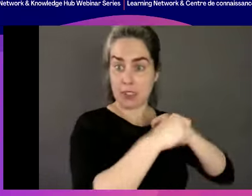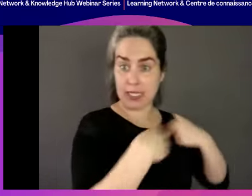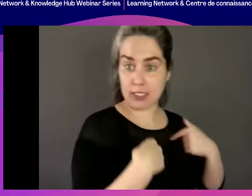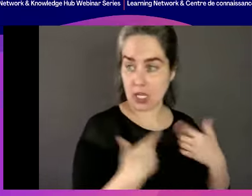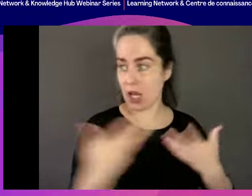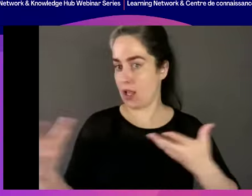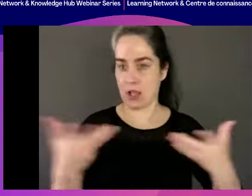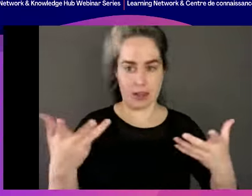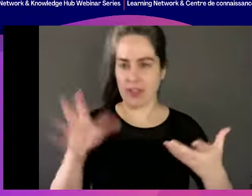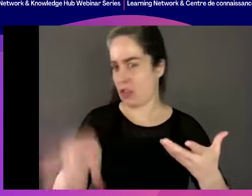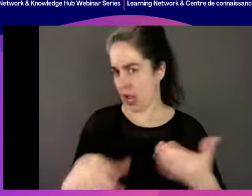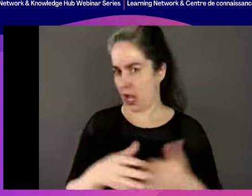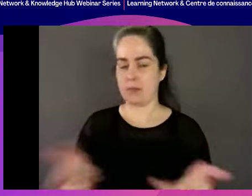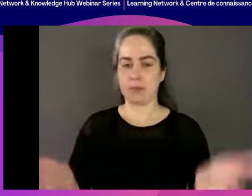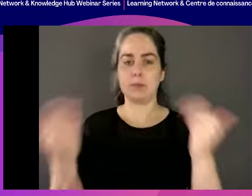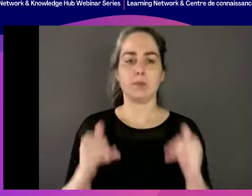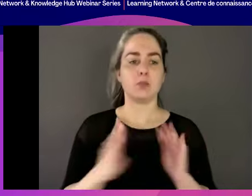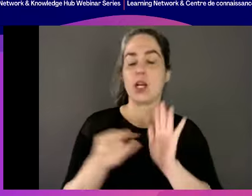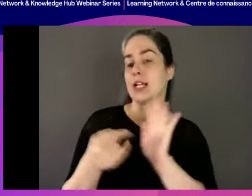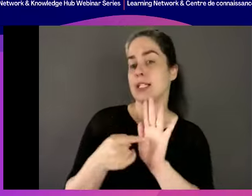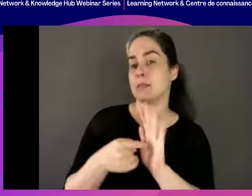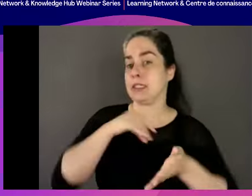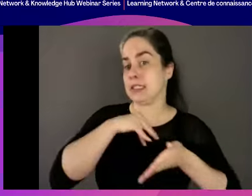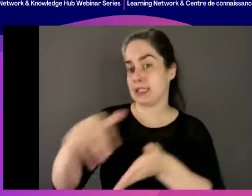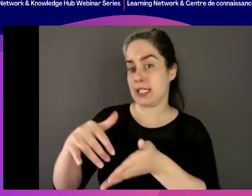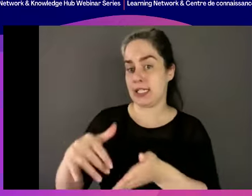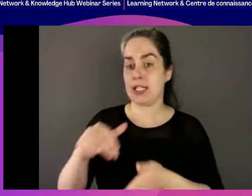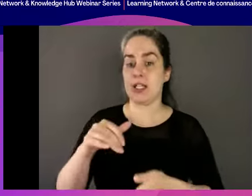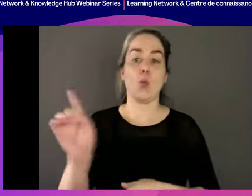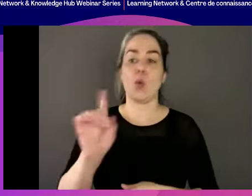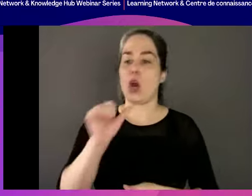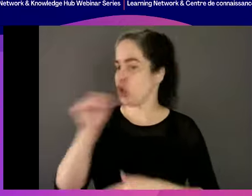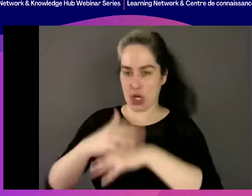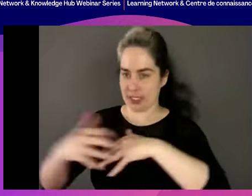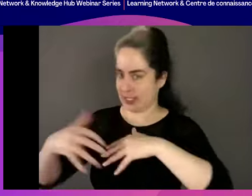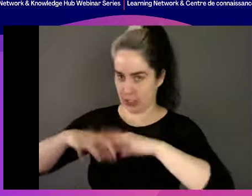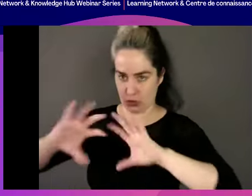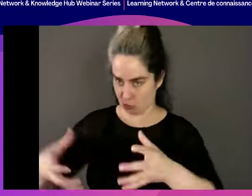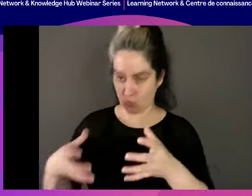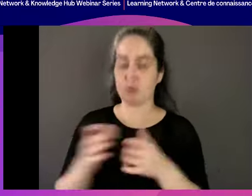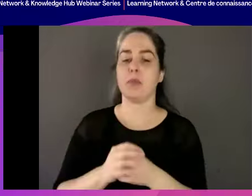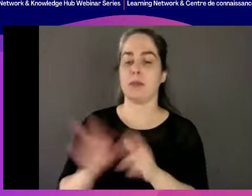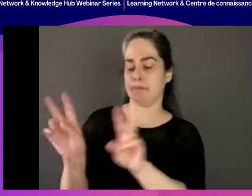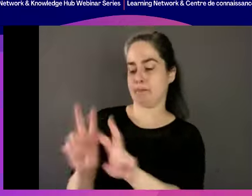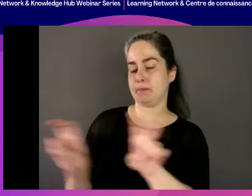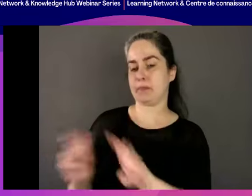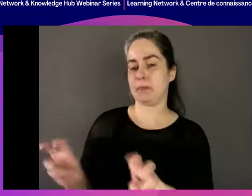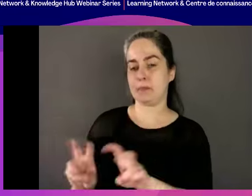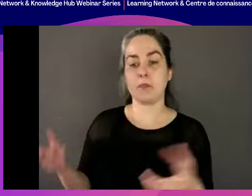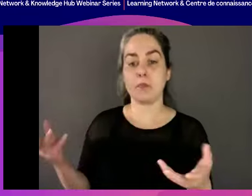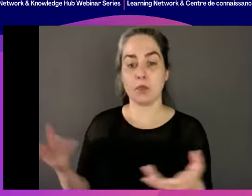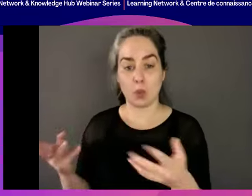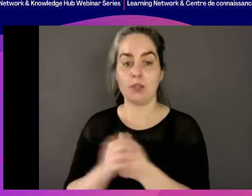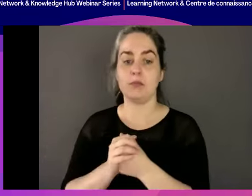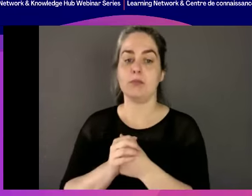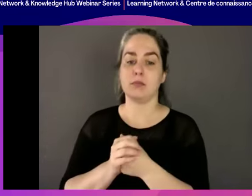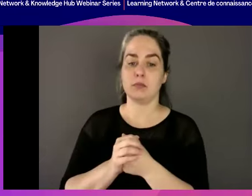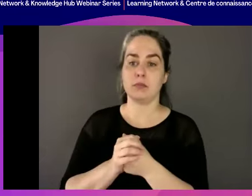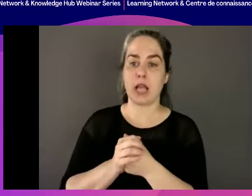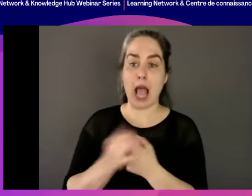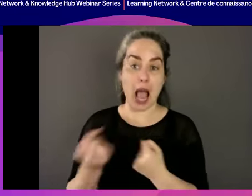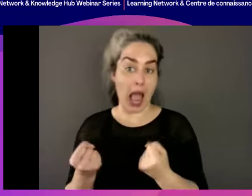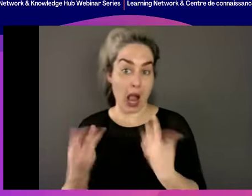example, this is a study that was done in a non-Indigenous population looking at the relationship between number